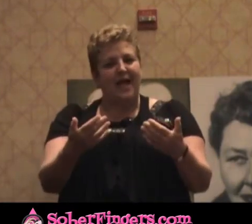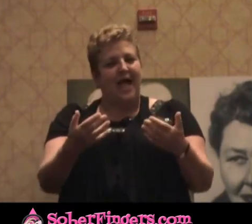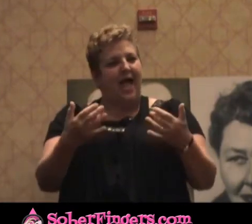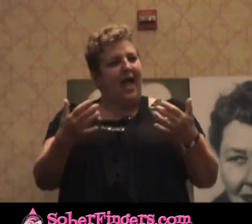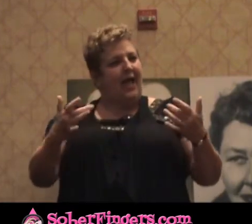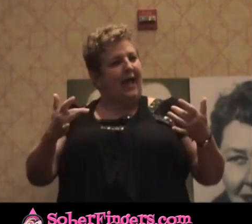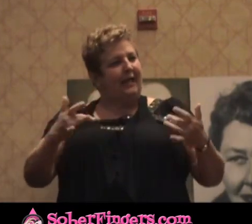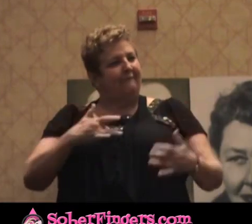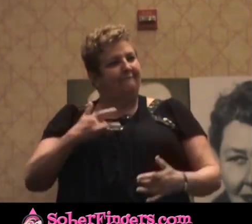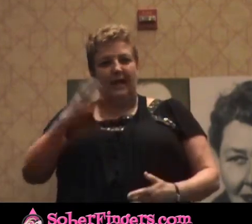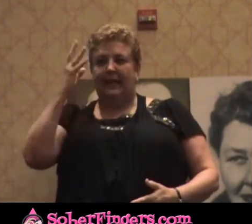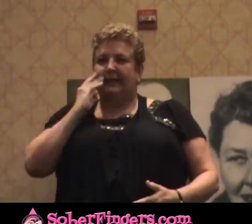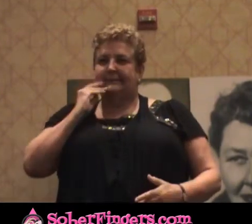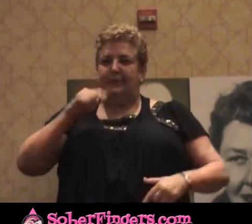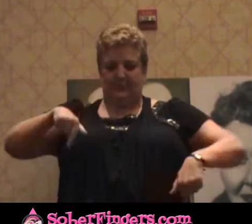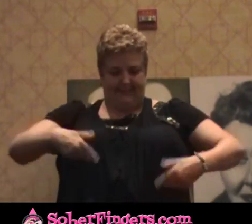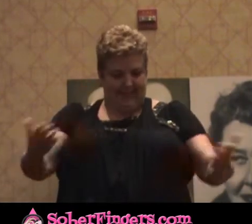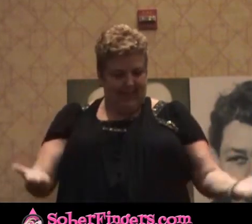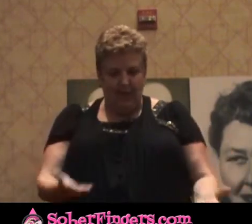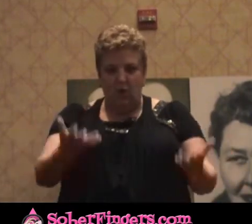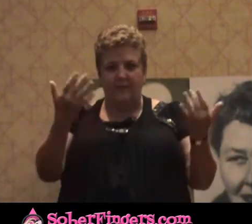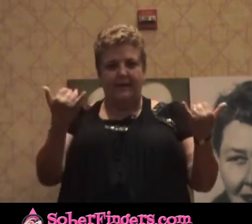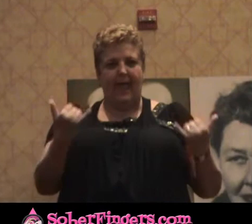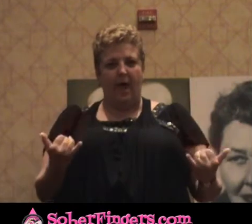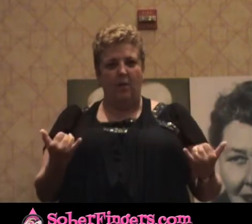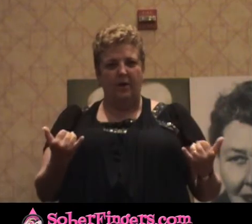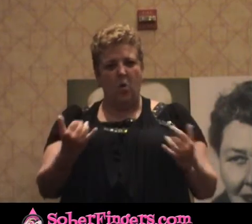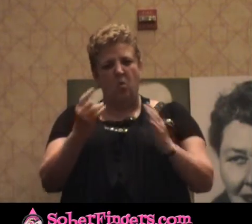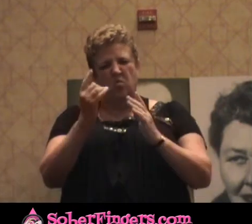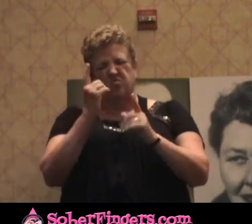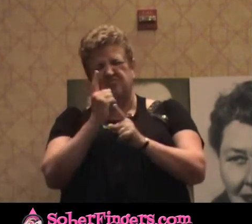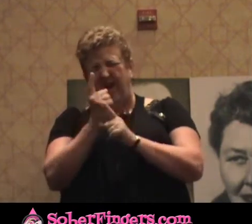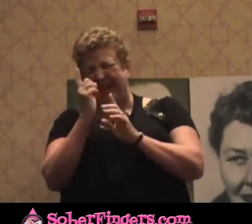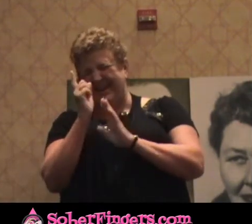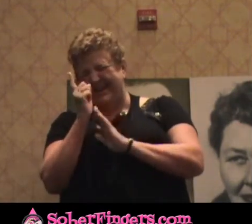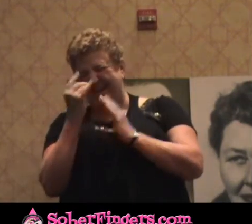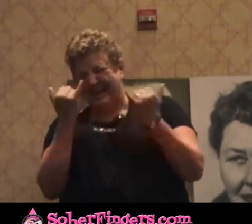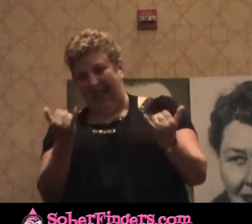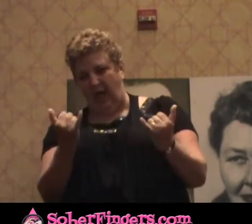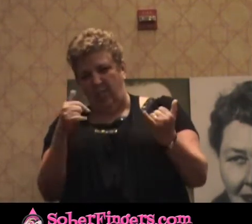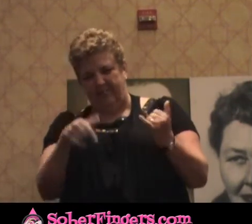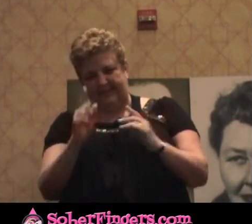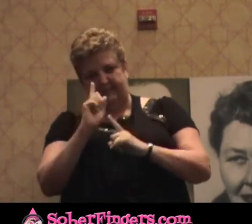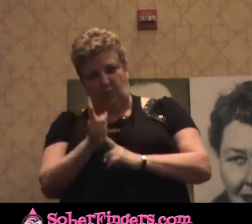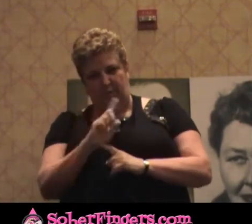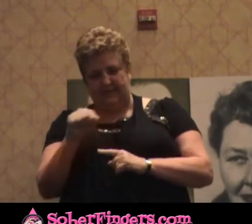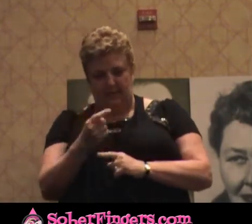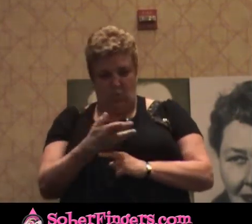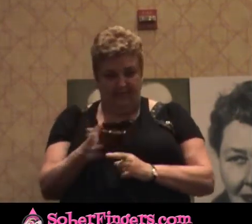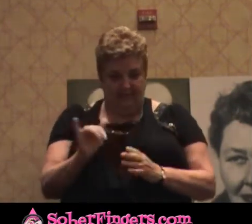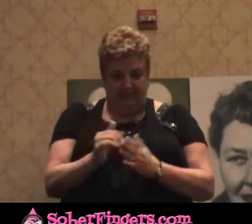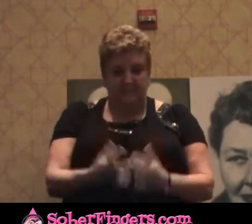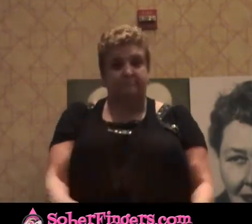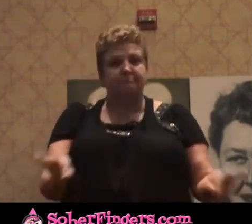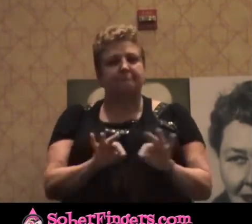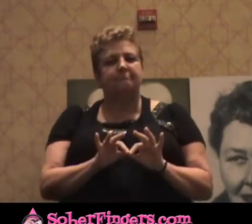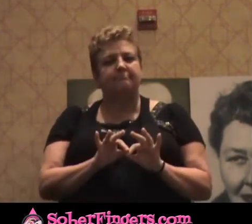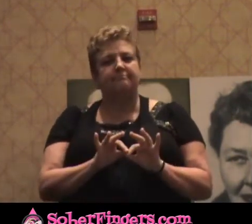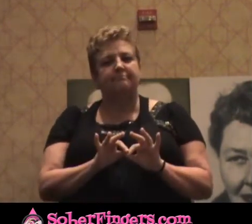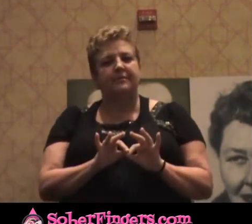now. Right now, this moment is the only thing that matters. And there's a sense of peace